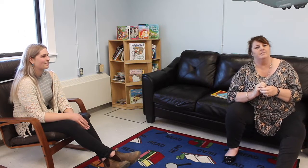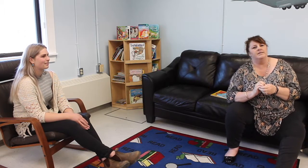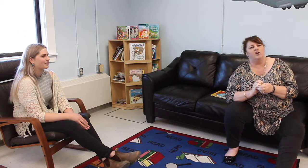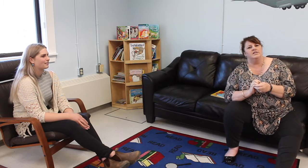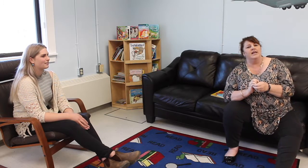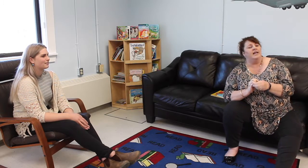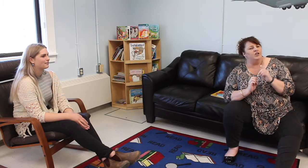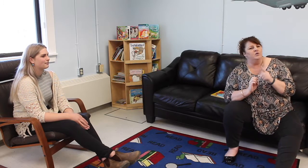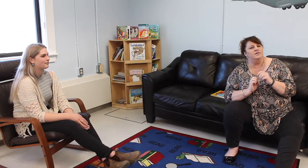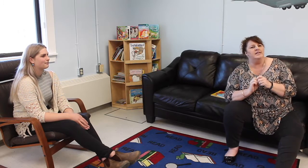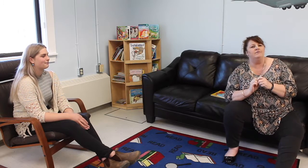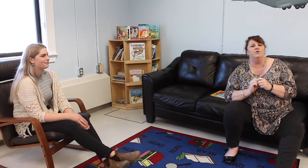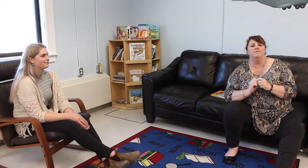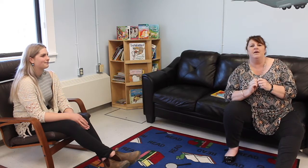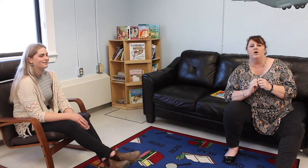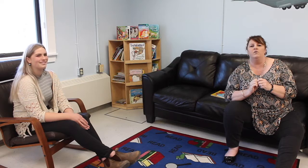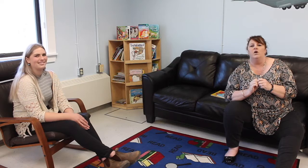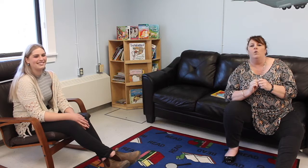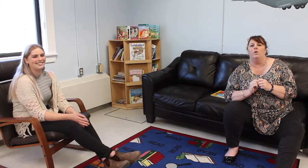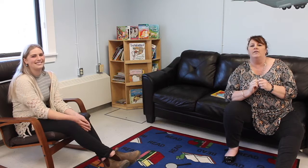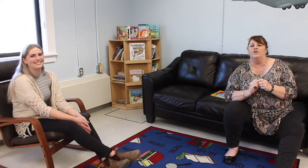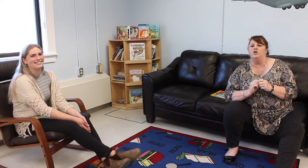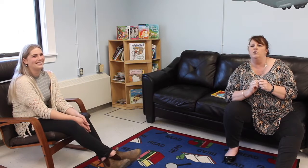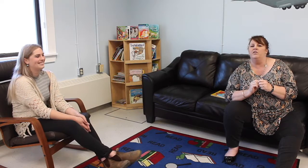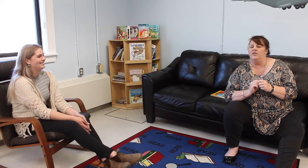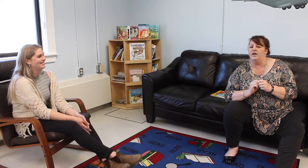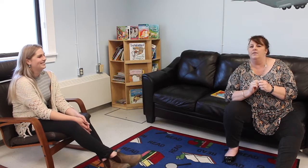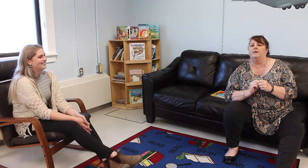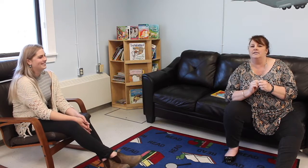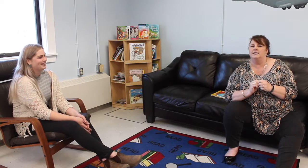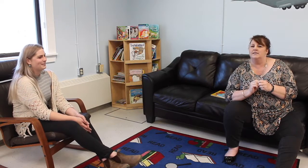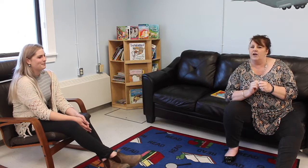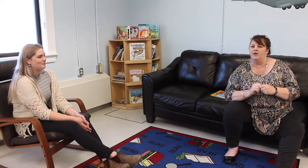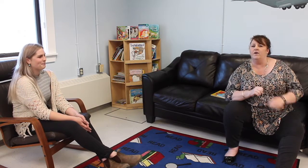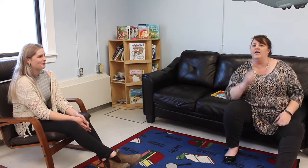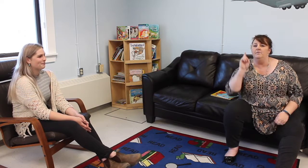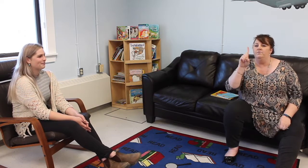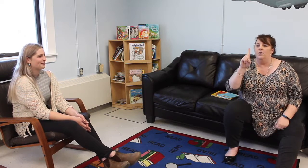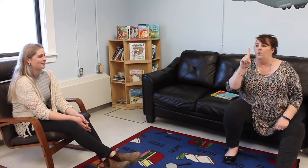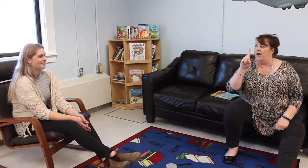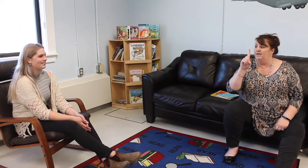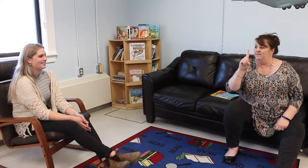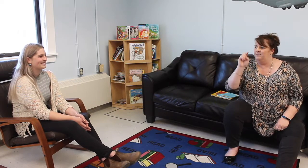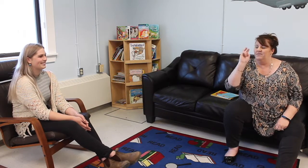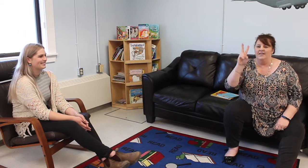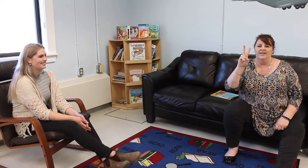Bus song today, and you see if you can pick out what the new thing on the bus is. Are you ready? One,